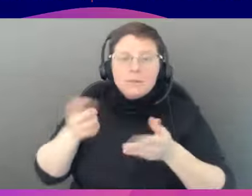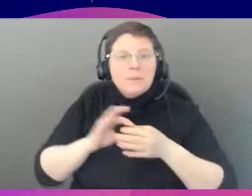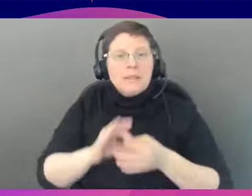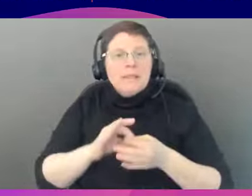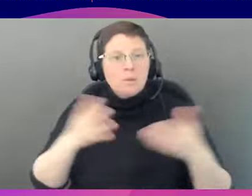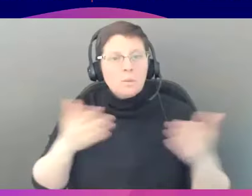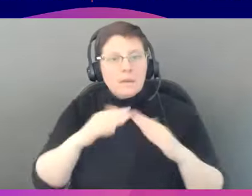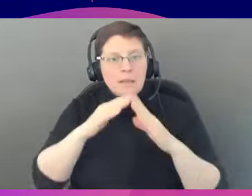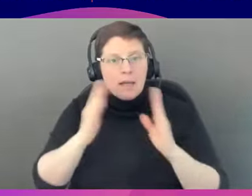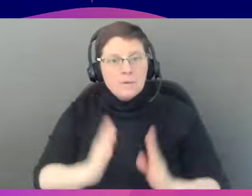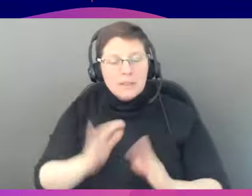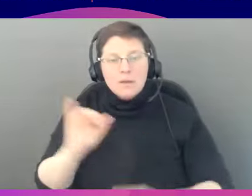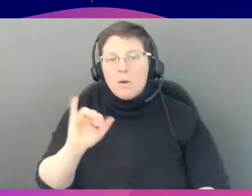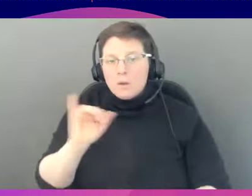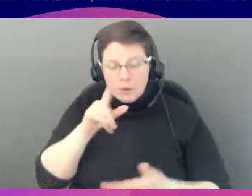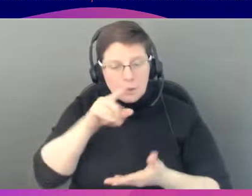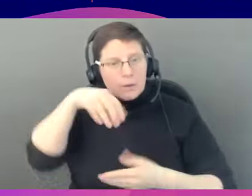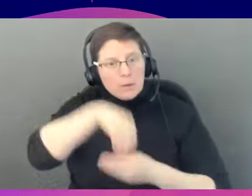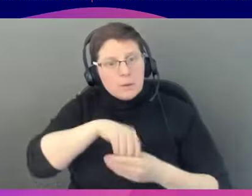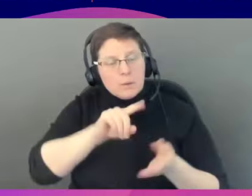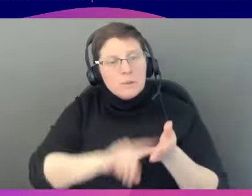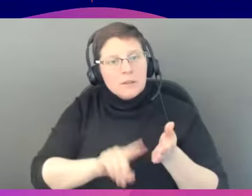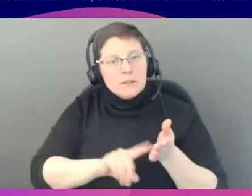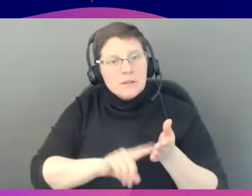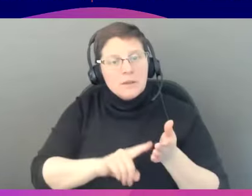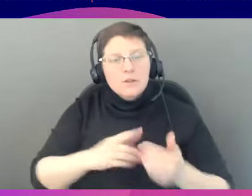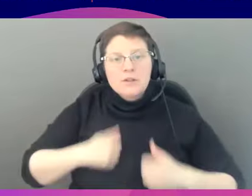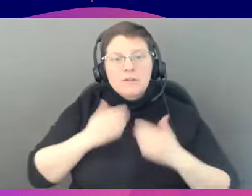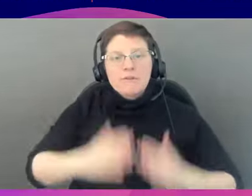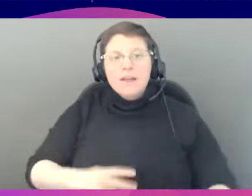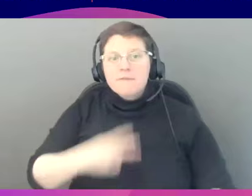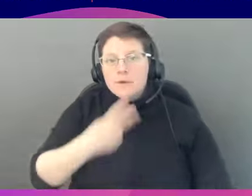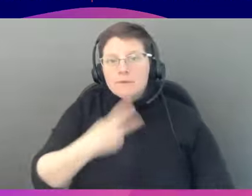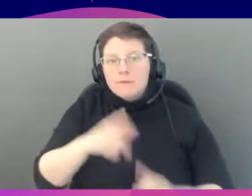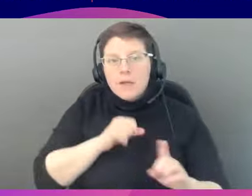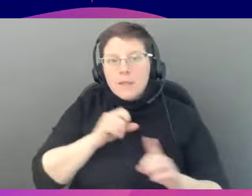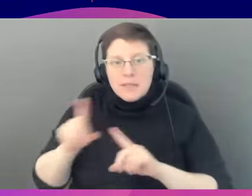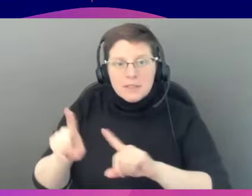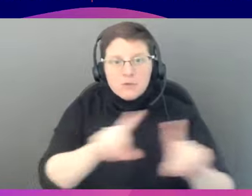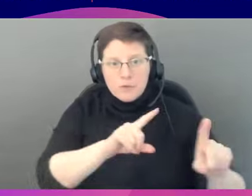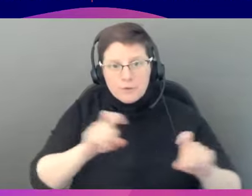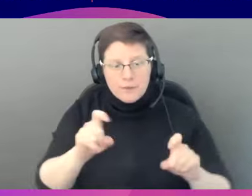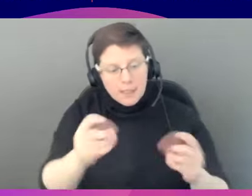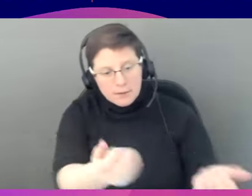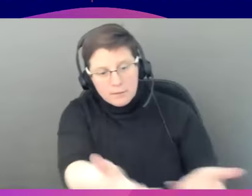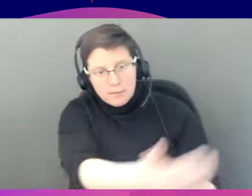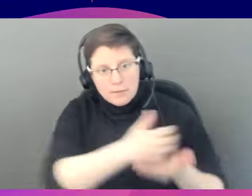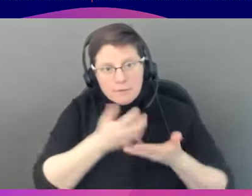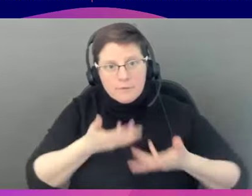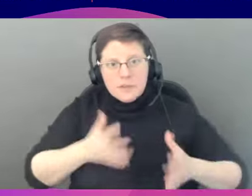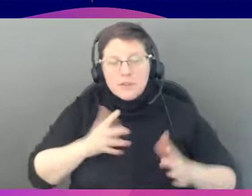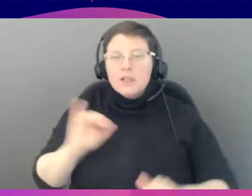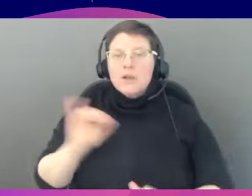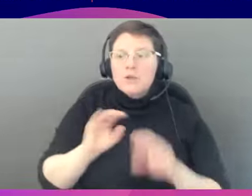also incorporated research survivor voices from a survivor survey we conducted, as well as